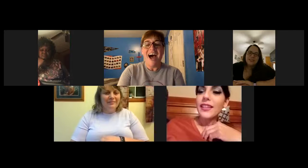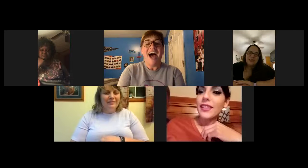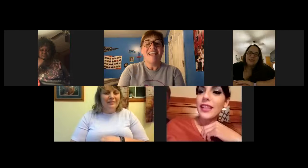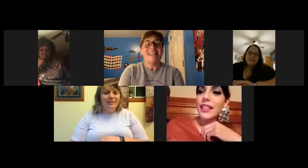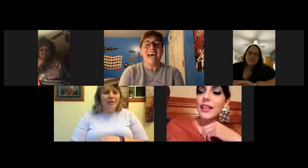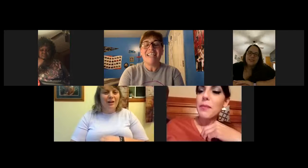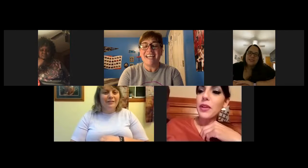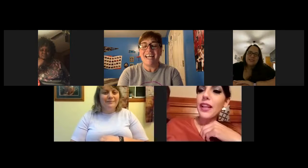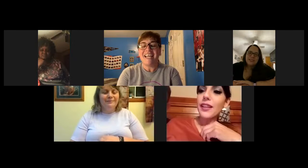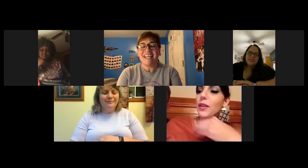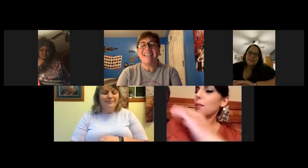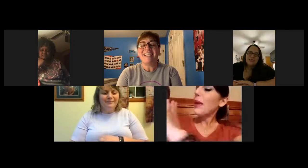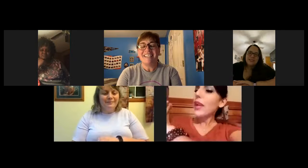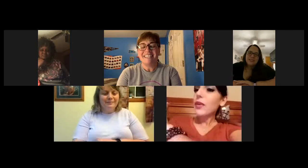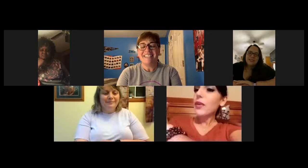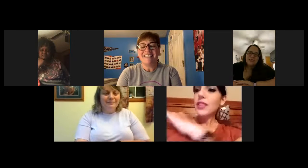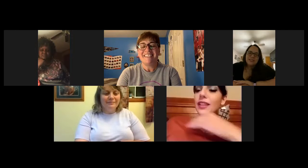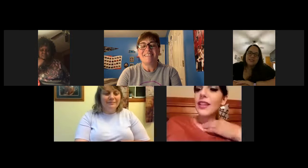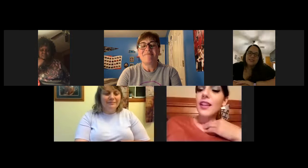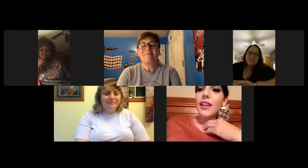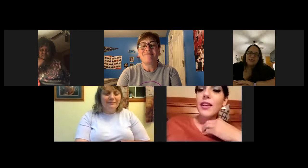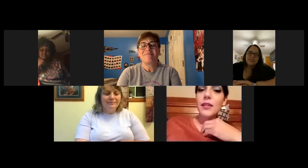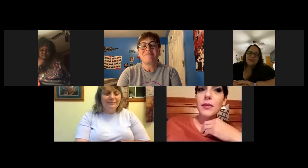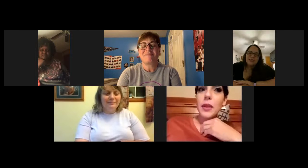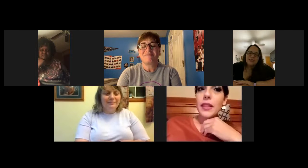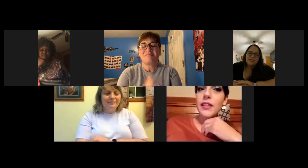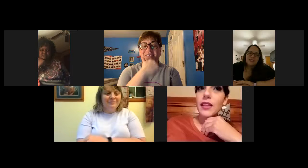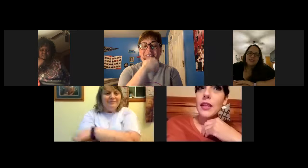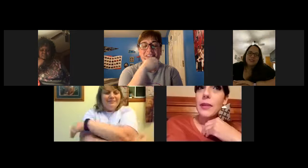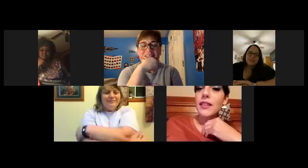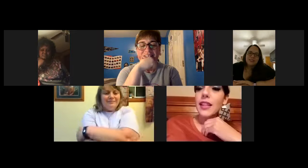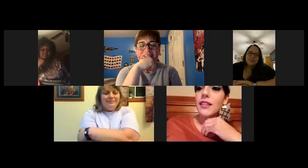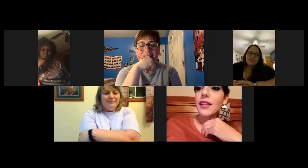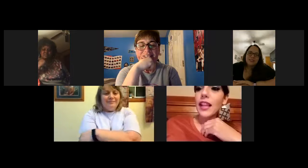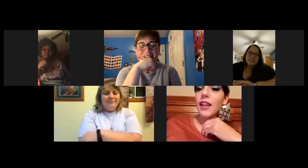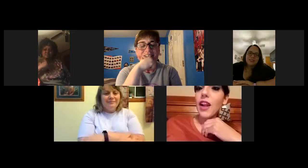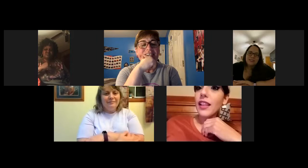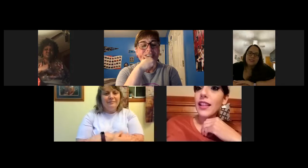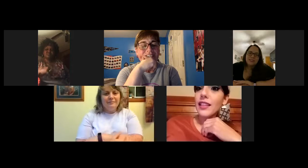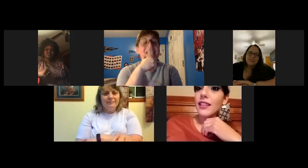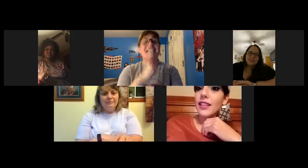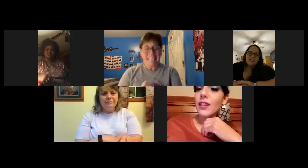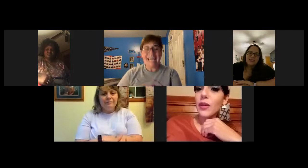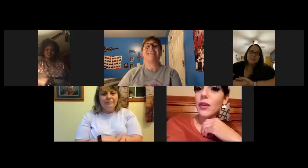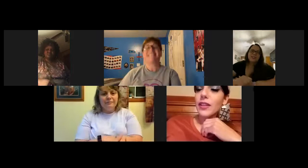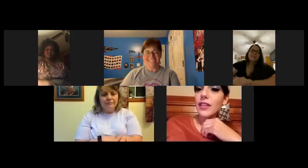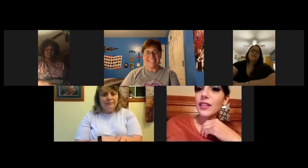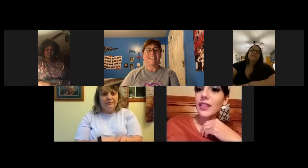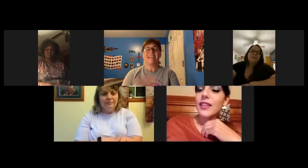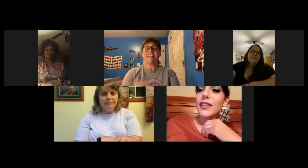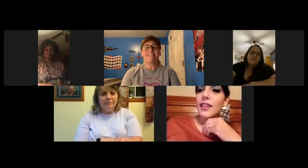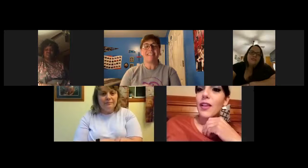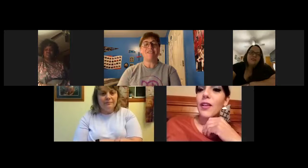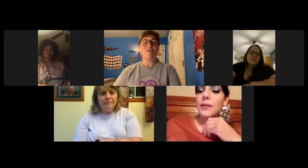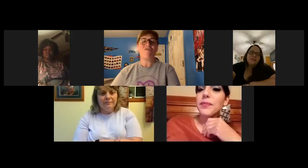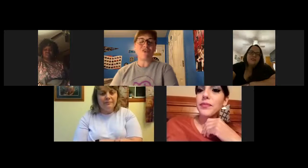Temporada. ¿Qué temporada? Wait, Christian. Does he mean season, like a holiday season, or? Yes.